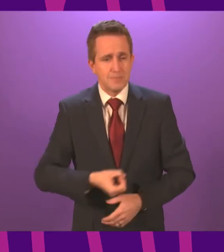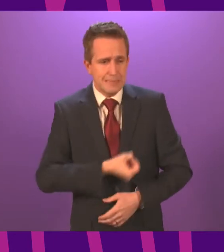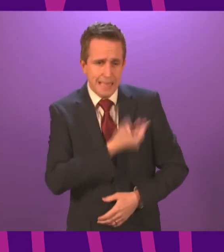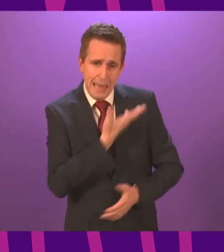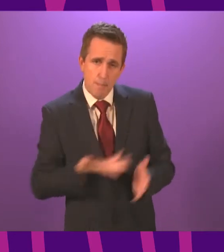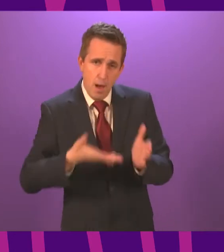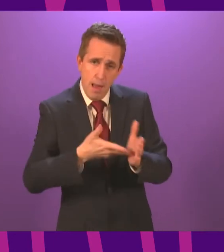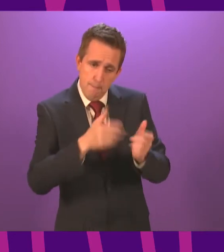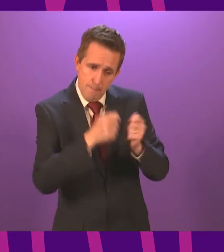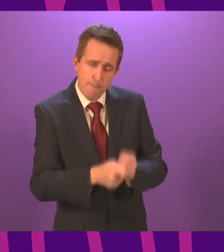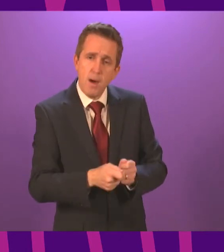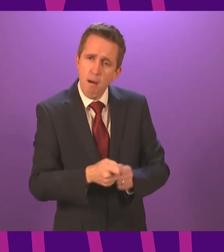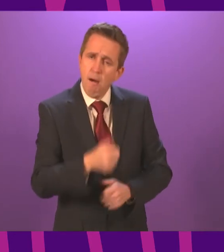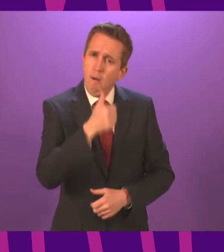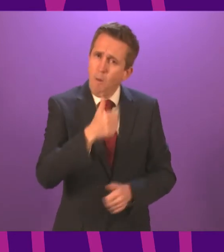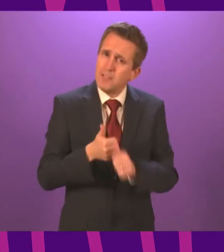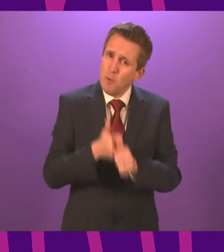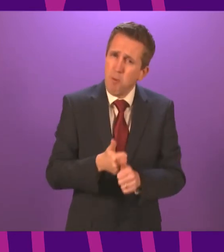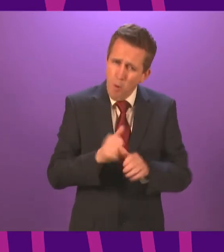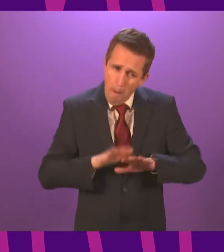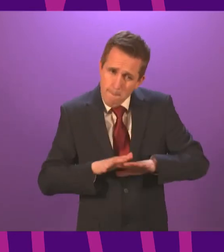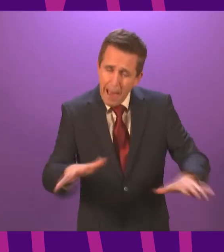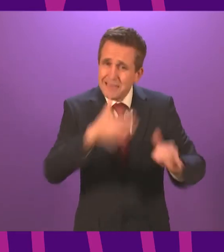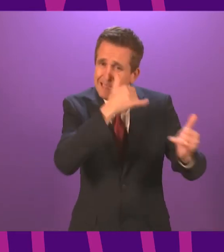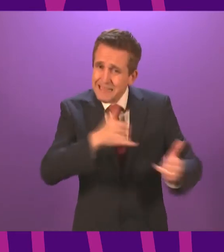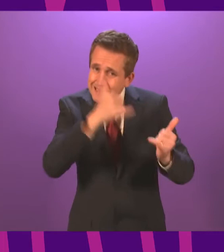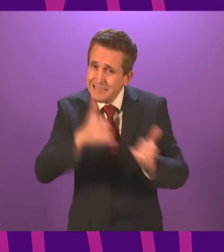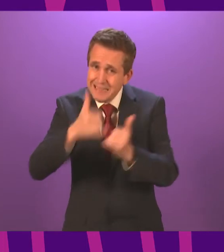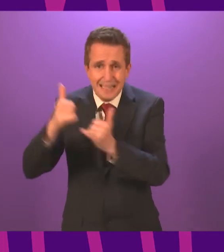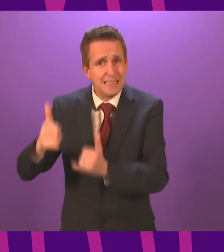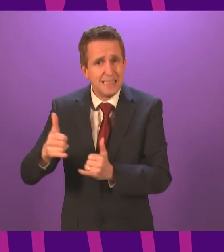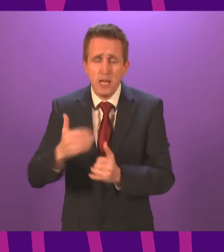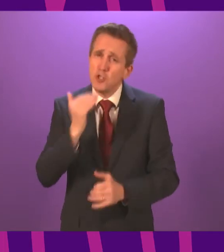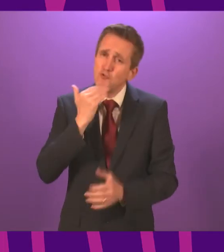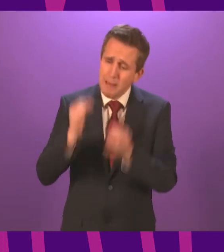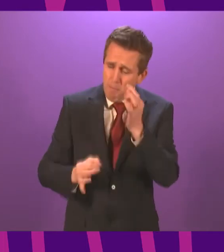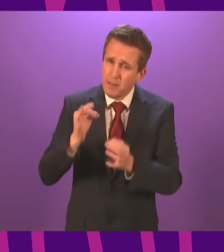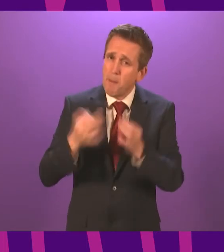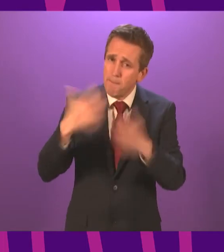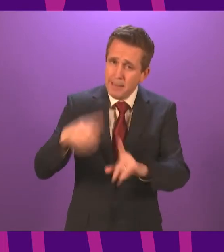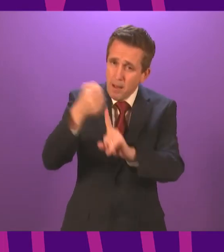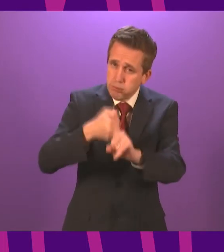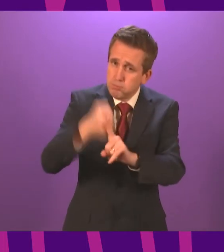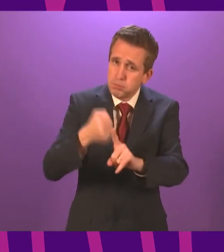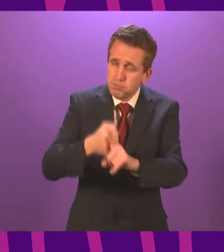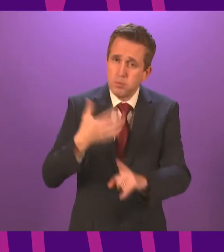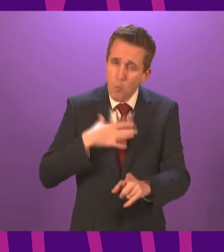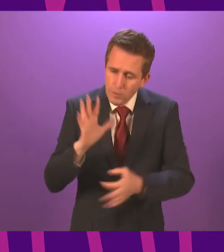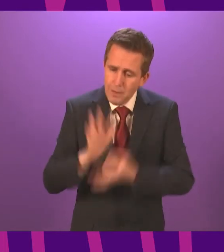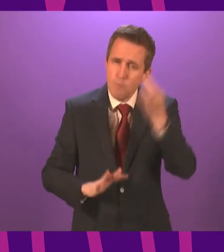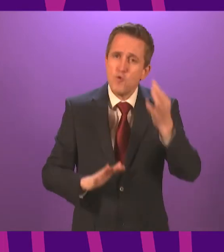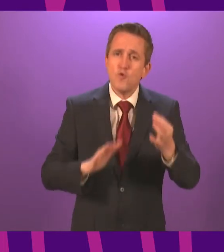I very much welcome the call for a mass testing programme. Greens have been arguing for this for months, and improvements to the test and protect